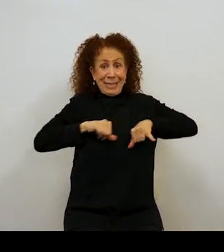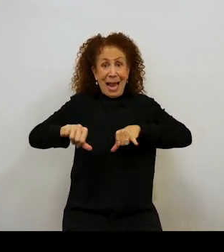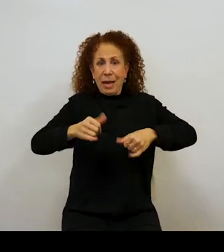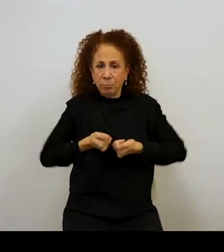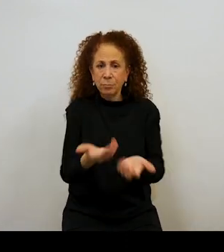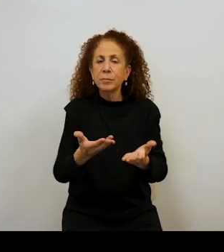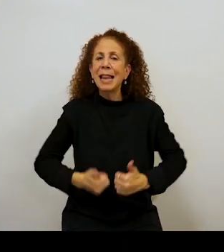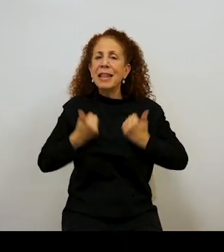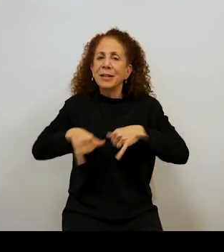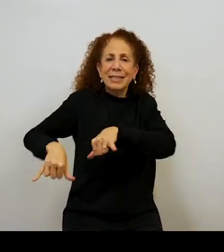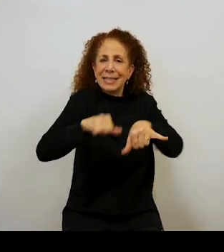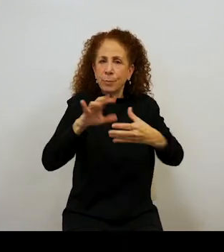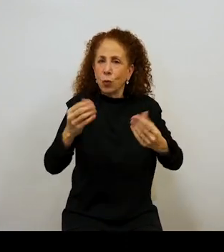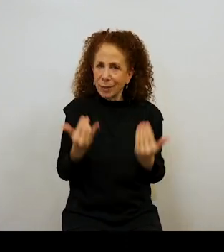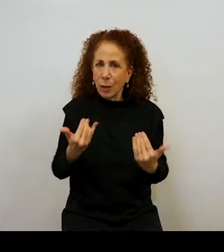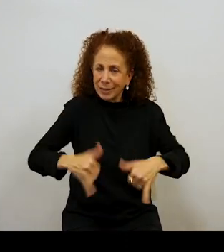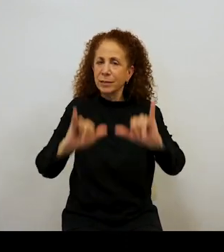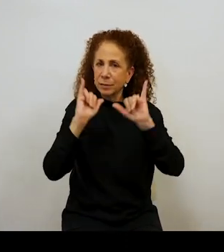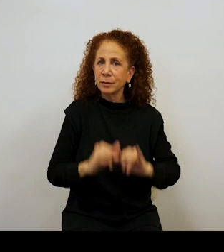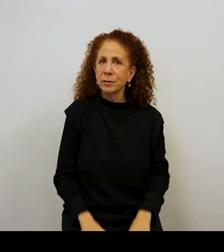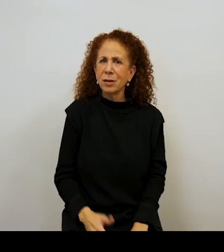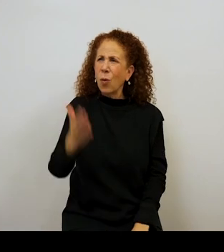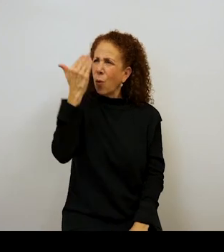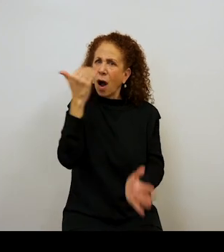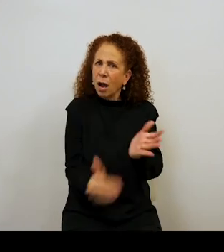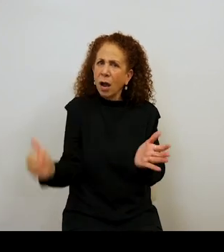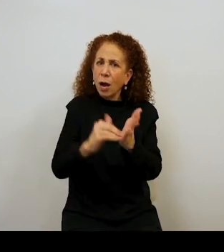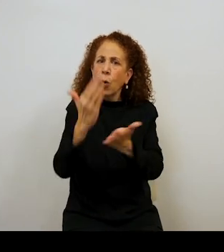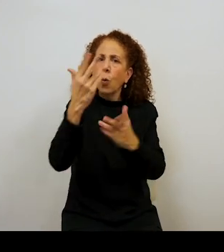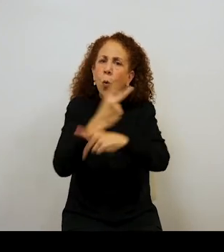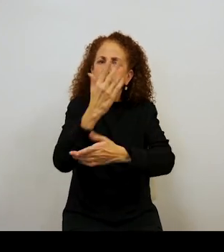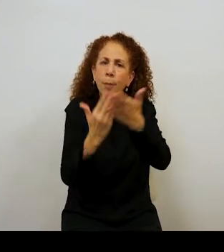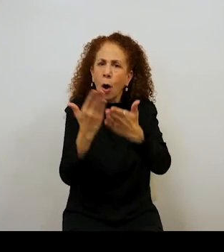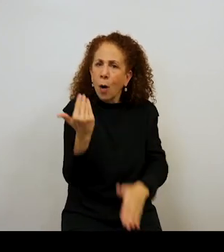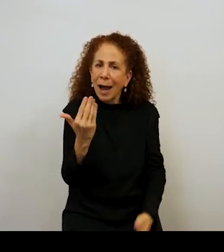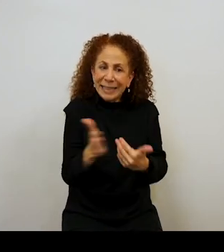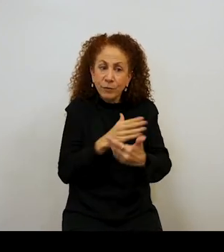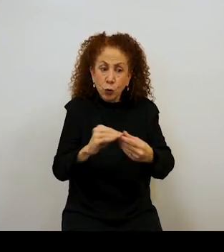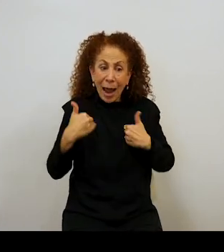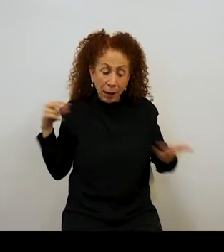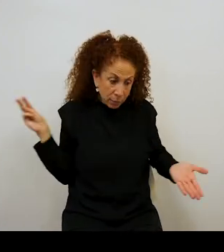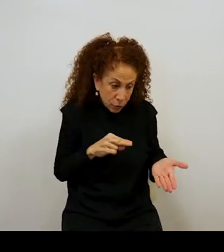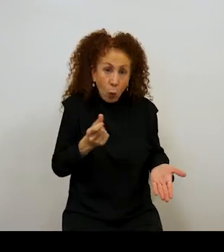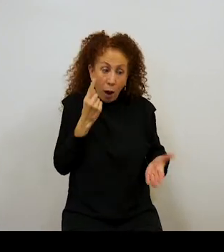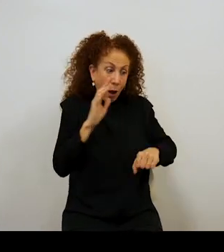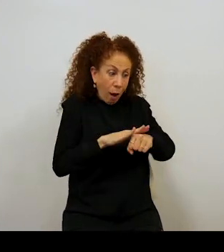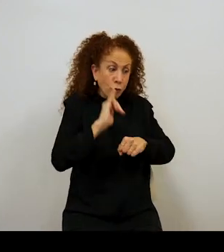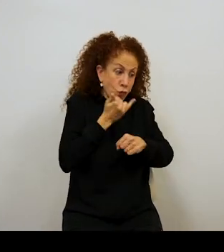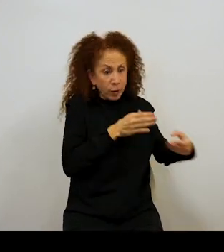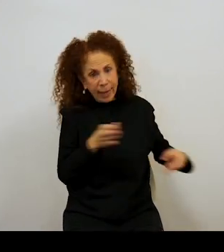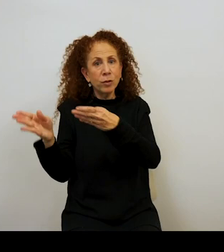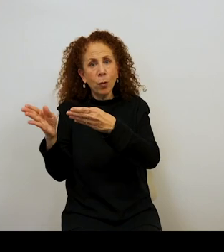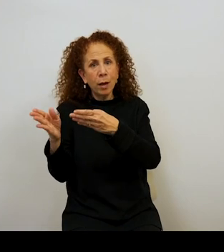living the same stories. But why do we keep living the worst parts of them, even though the stories are out there telling us, that's the wrong